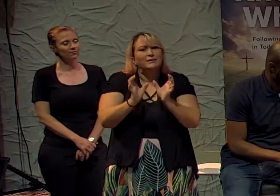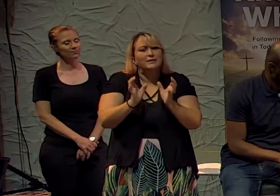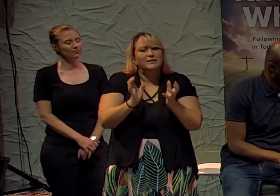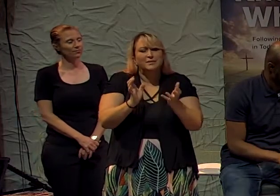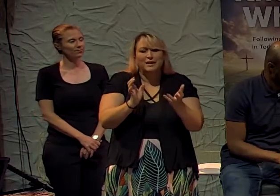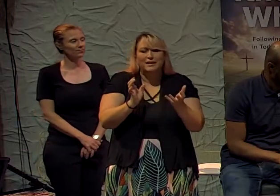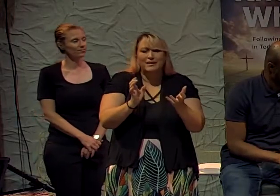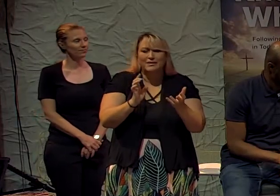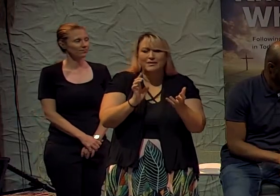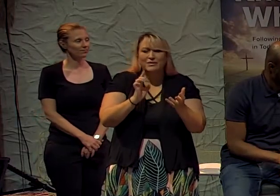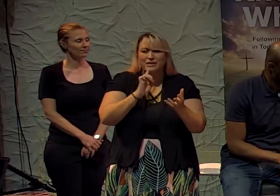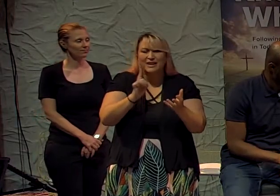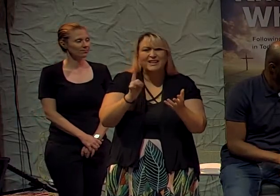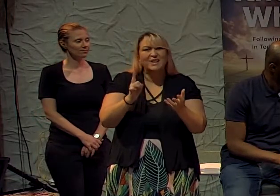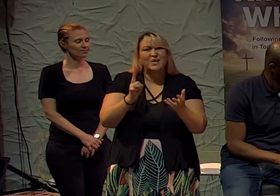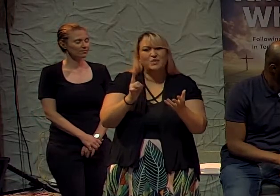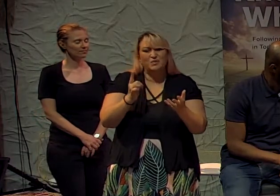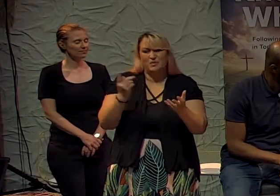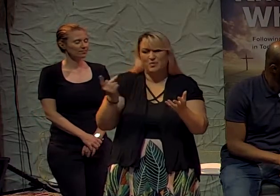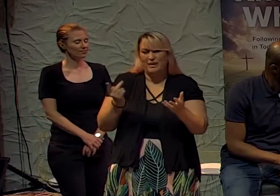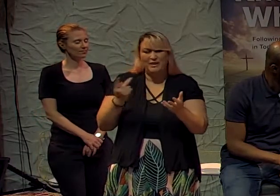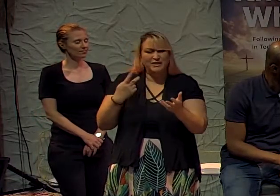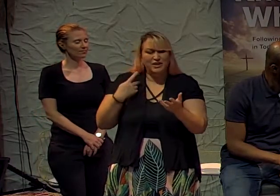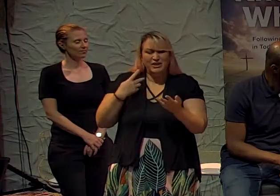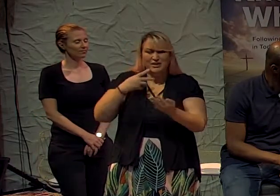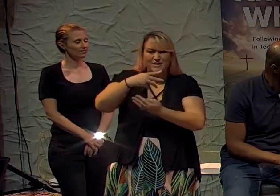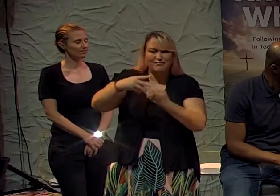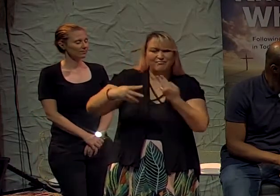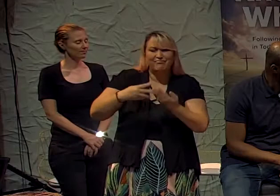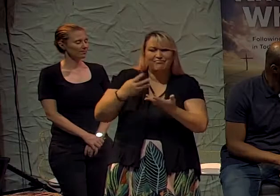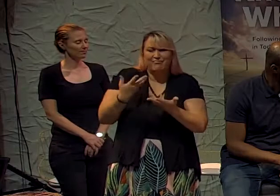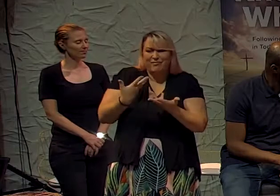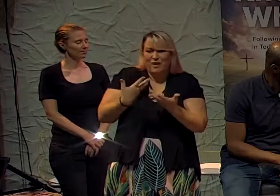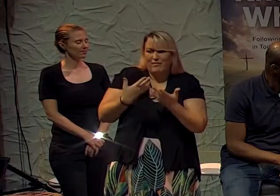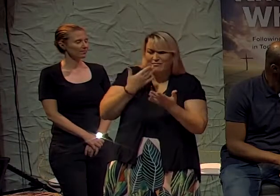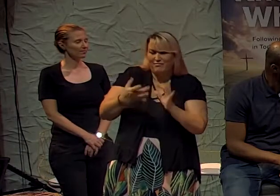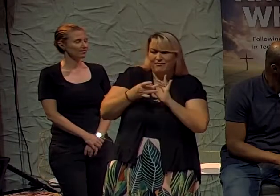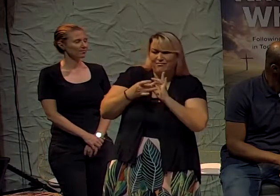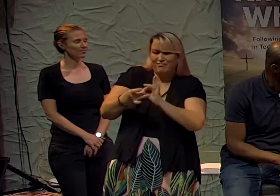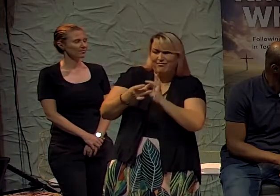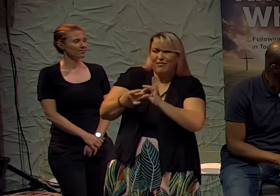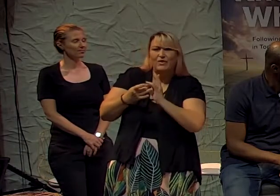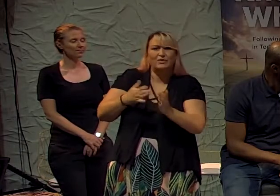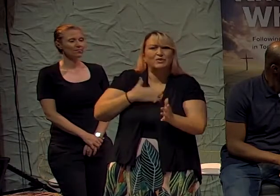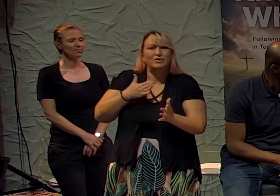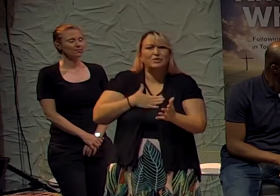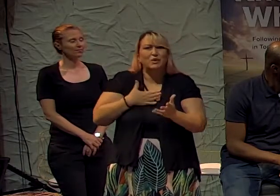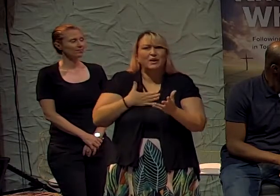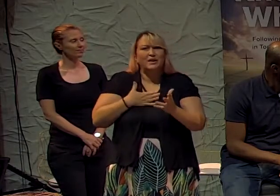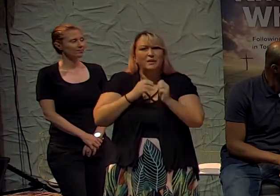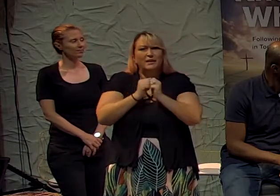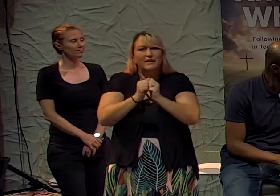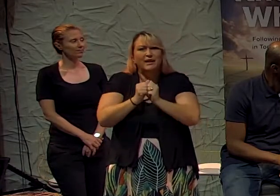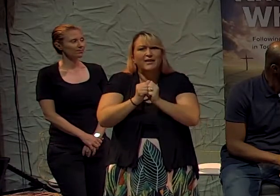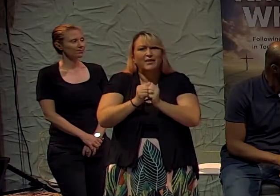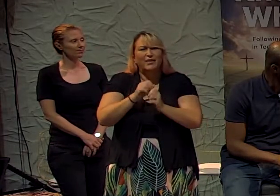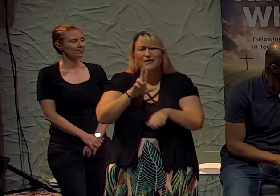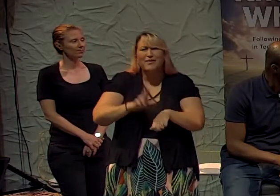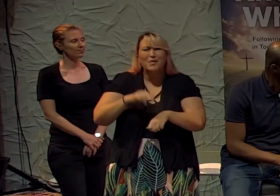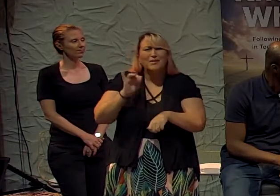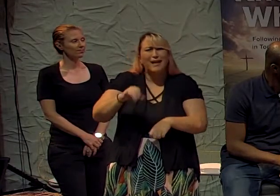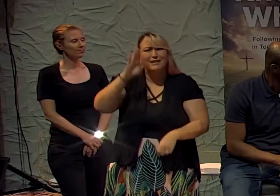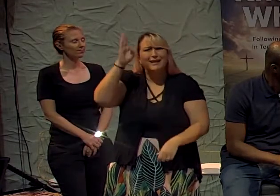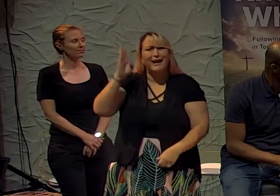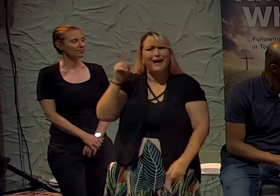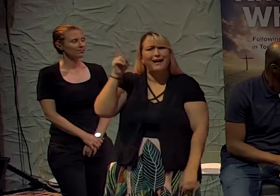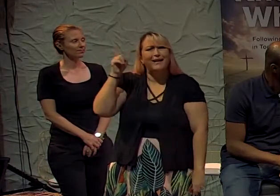we just get along. There's joy in our marriage. Of course it's God, you know,